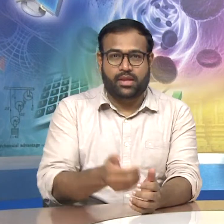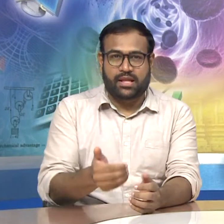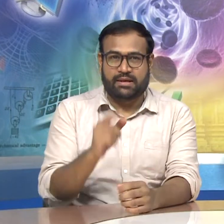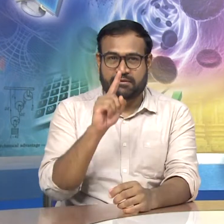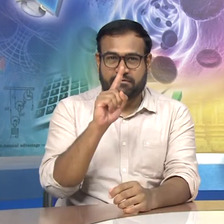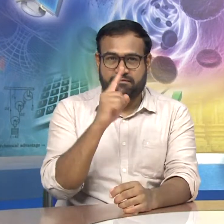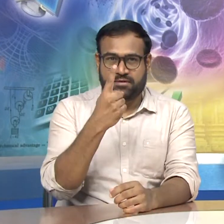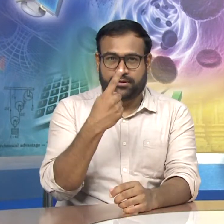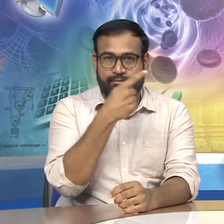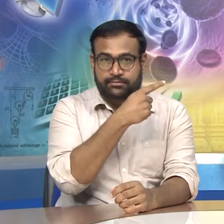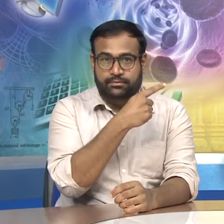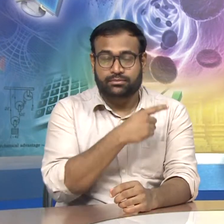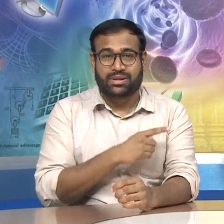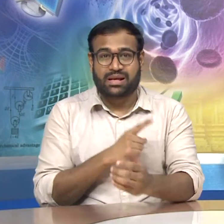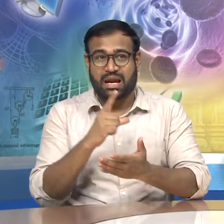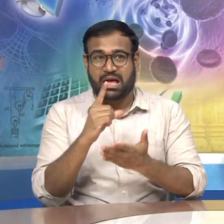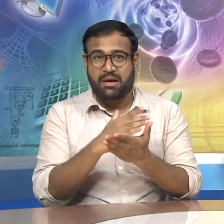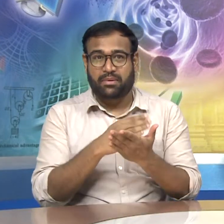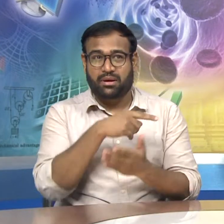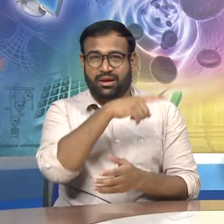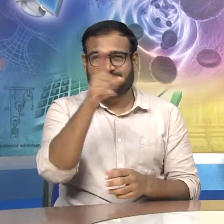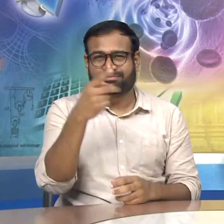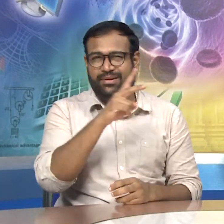or circulation service,